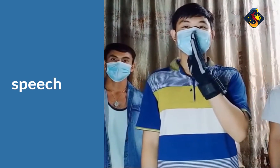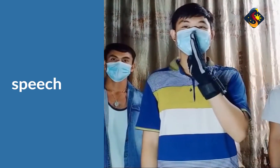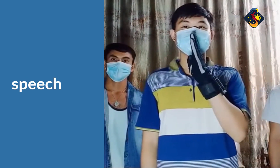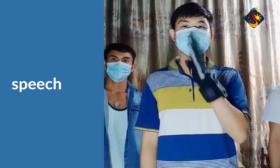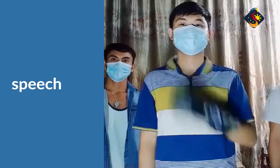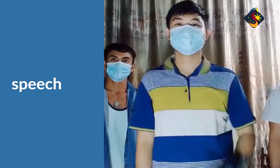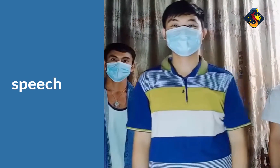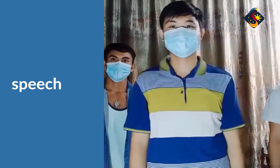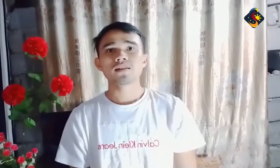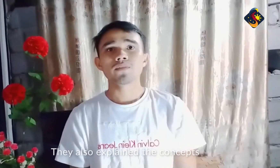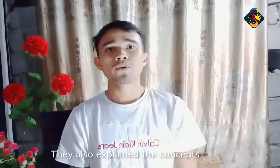speech.